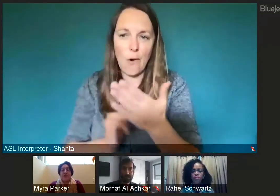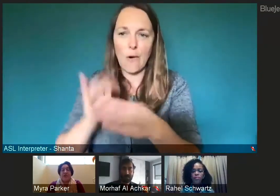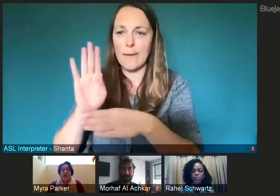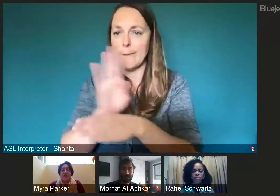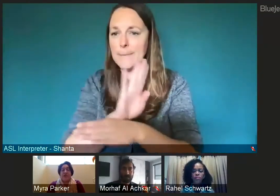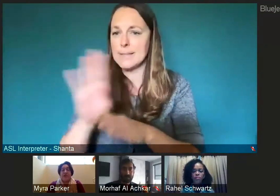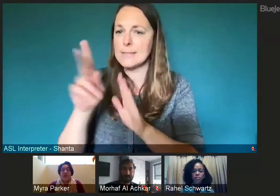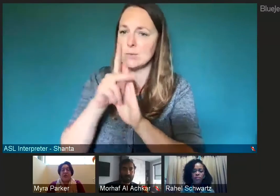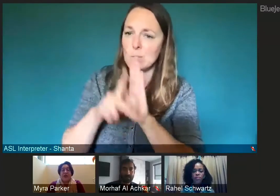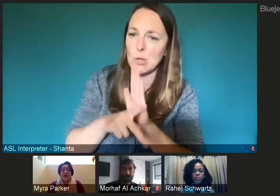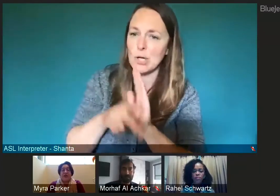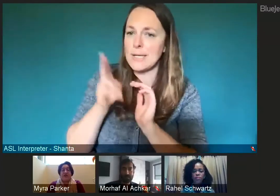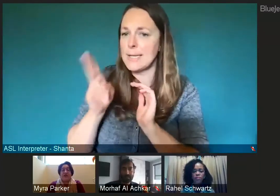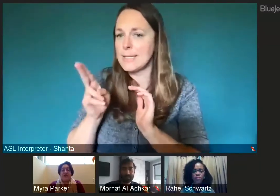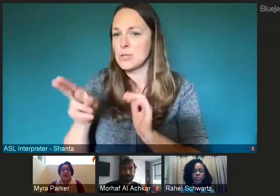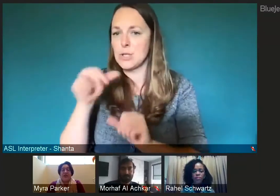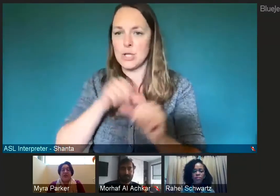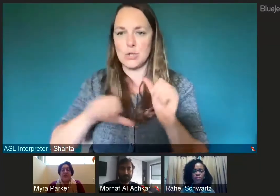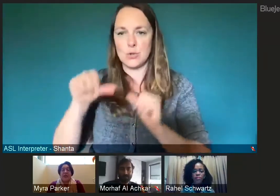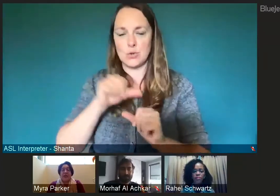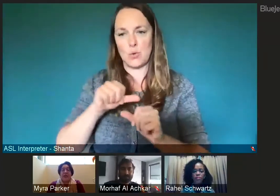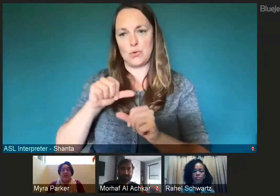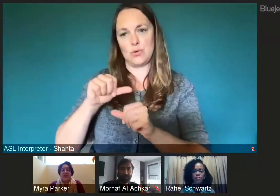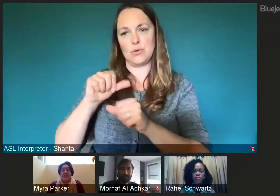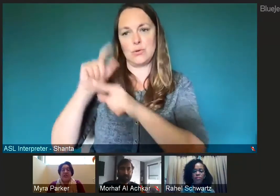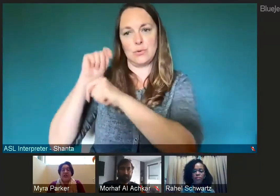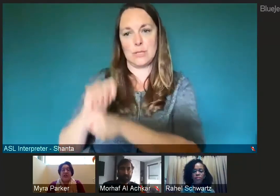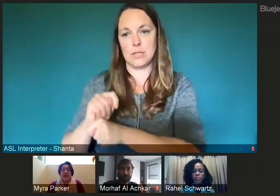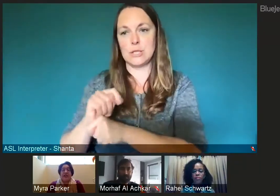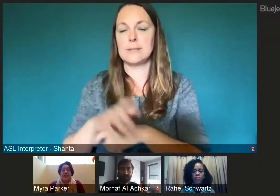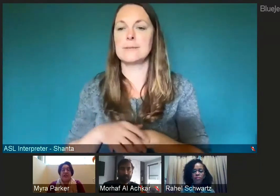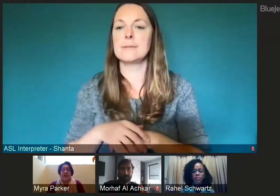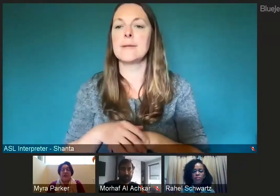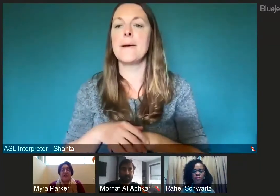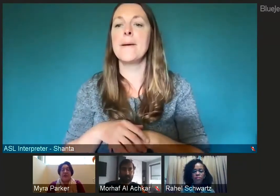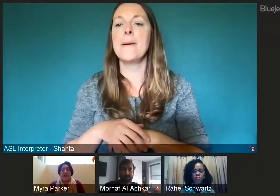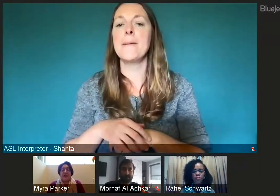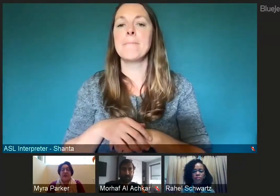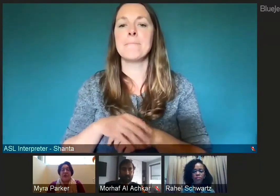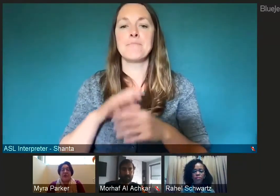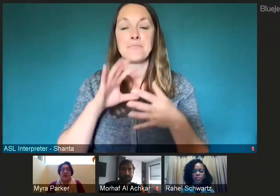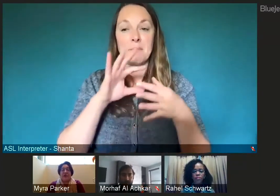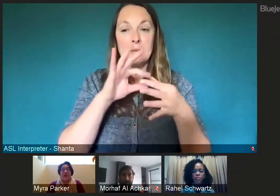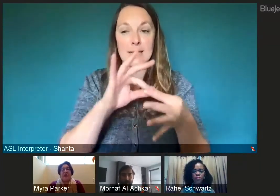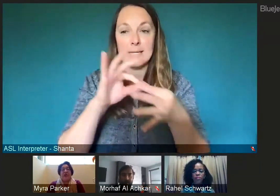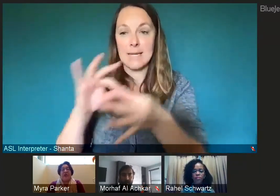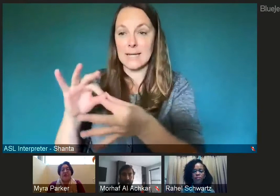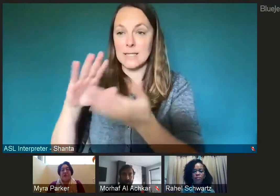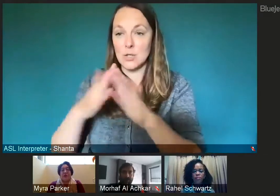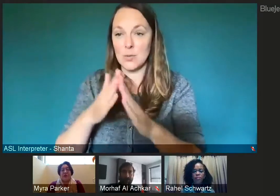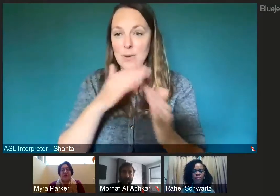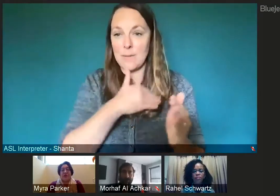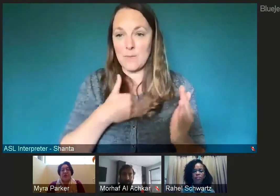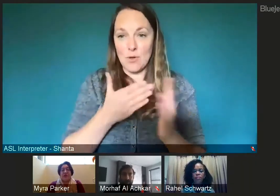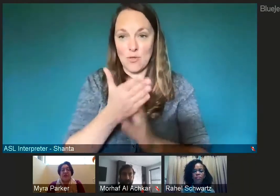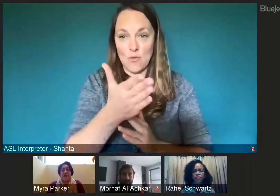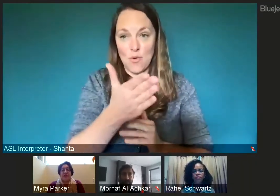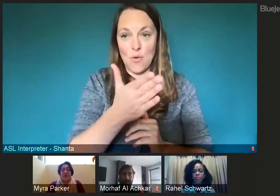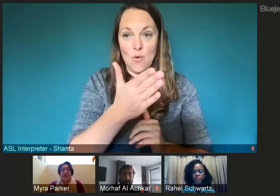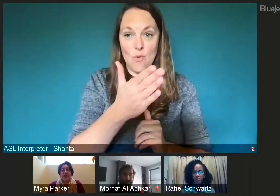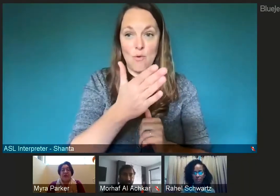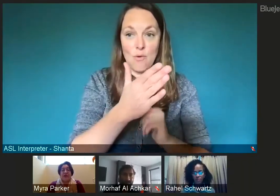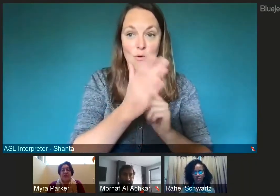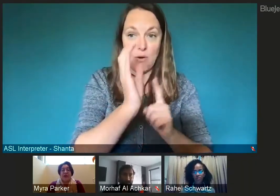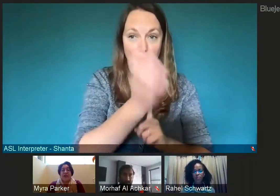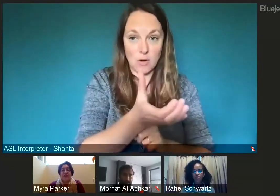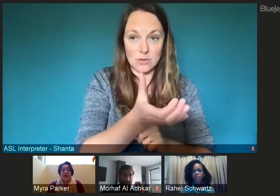protocols, history, and social practices. In addition to connecting community members through culture, Lua's work also provides youth